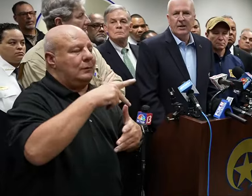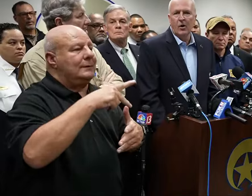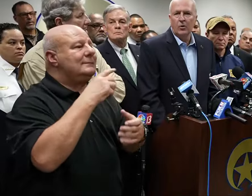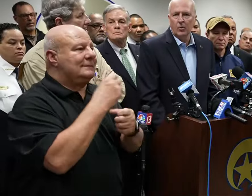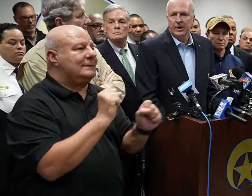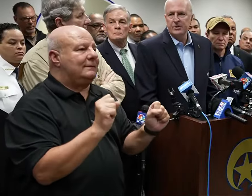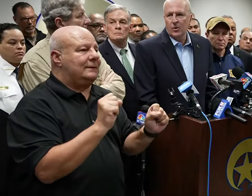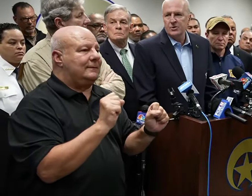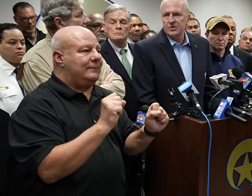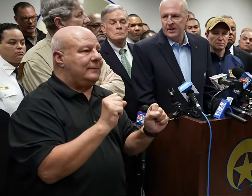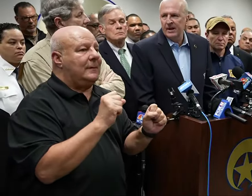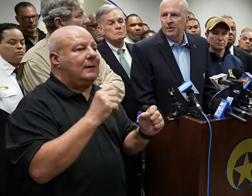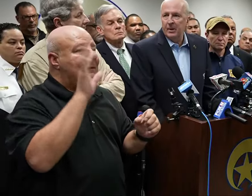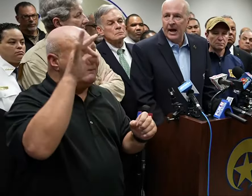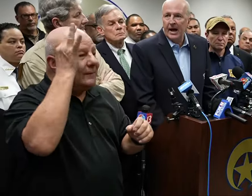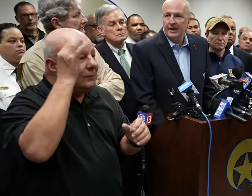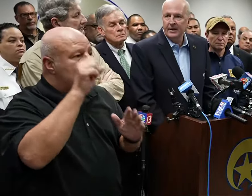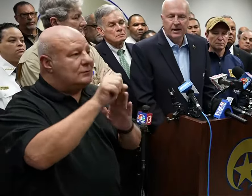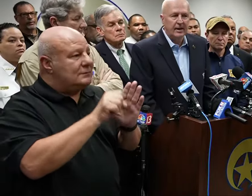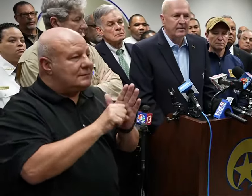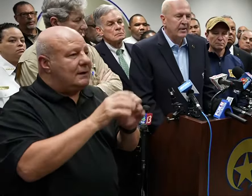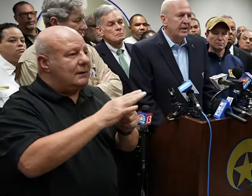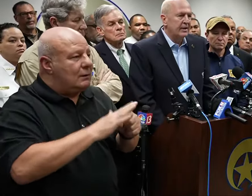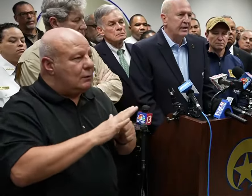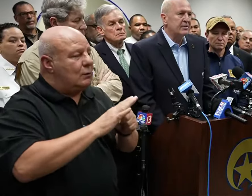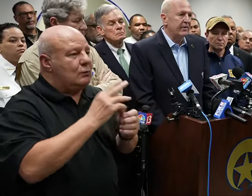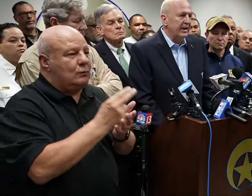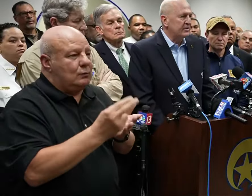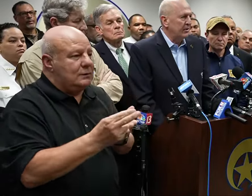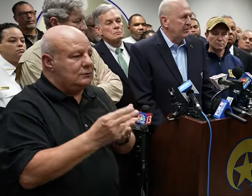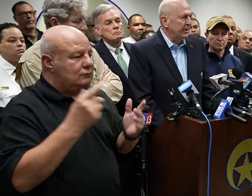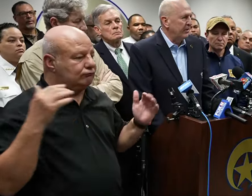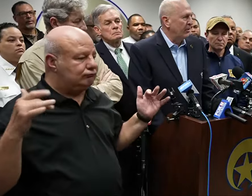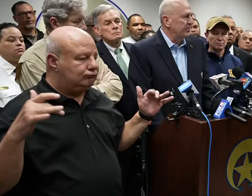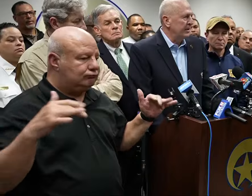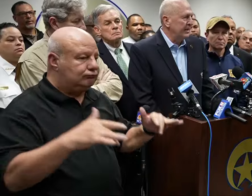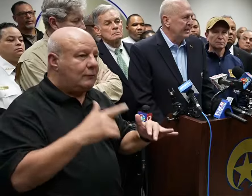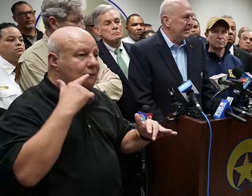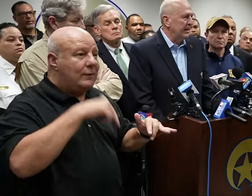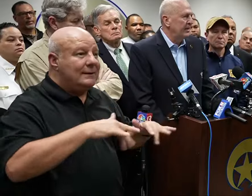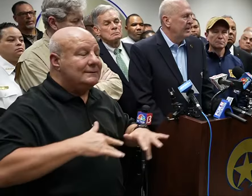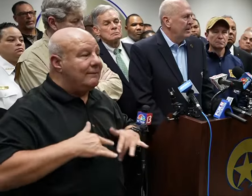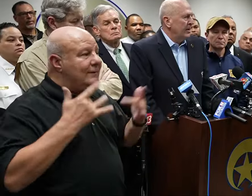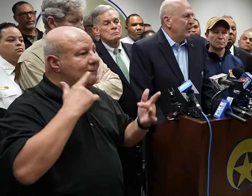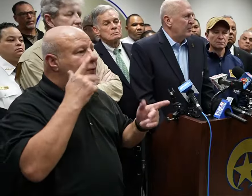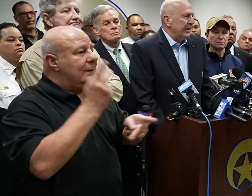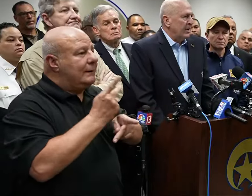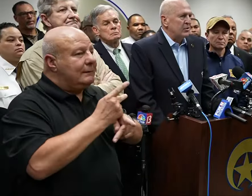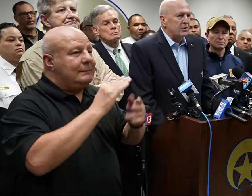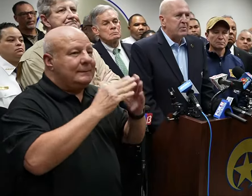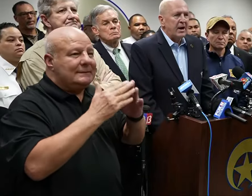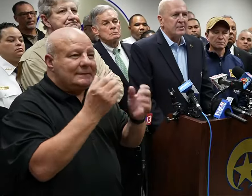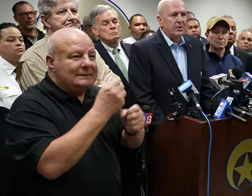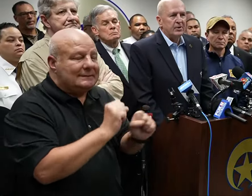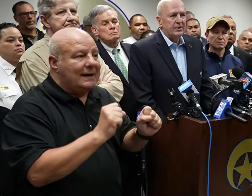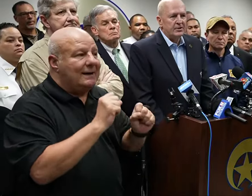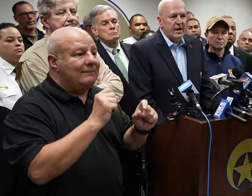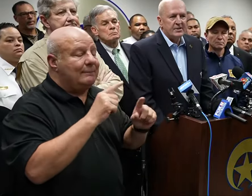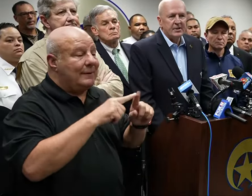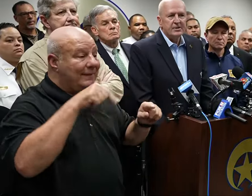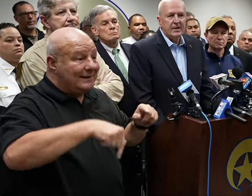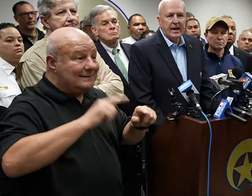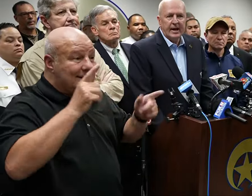state, and local resources that they've applied to this event so that we can ultimately bring those responsible